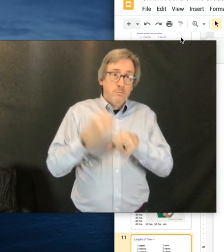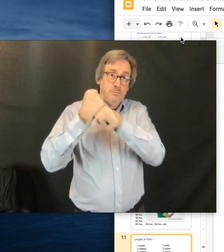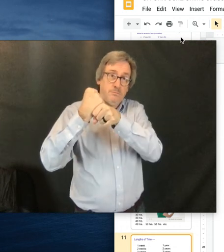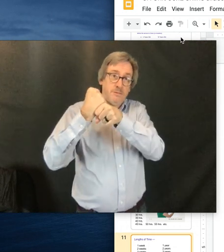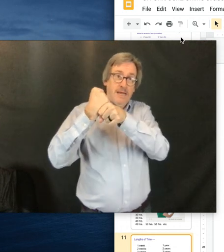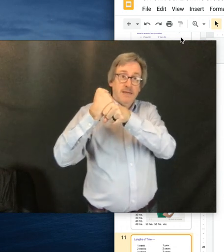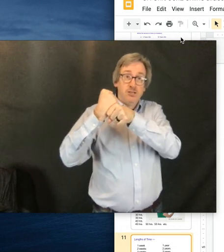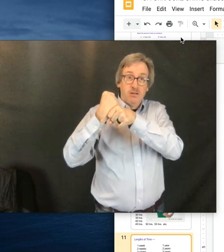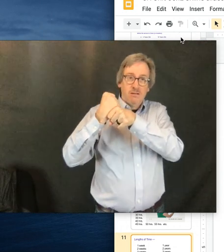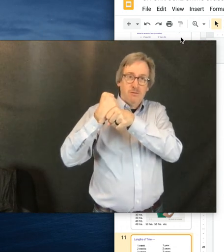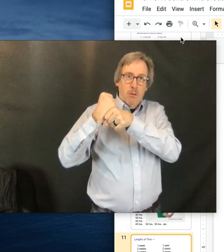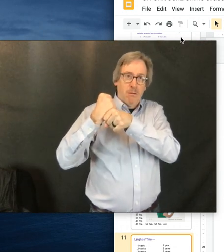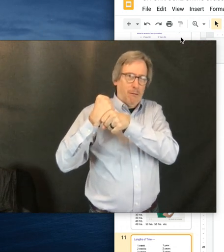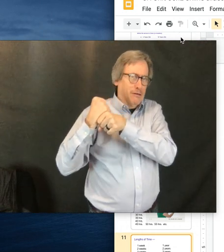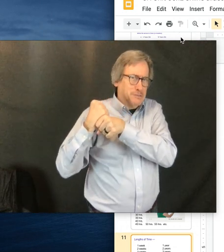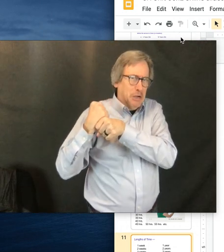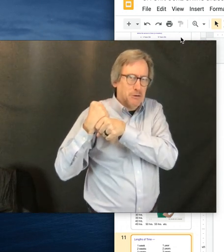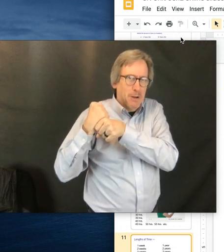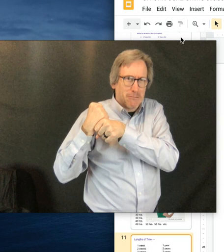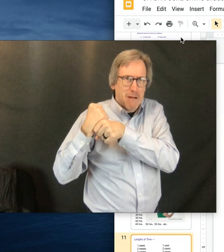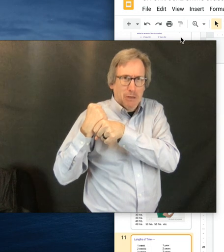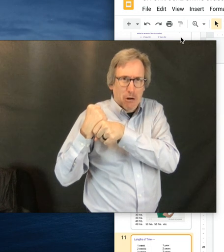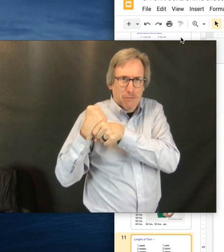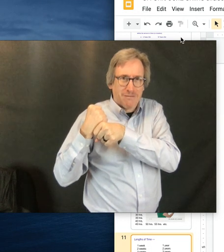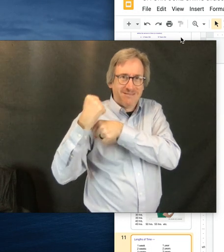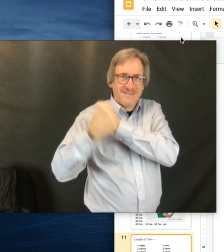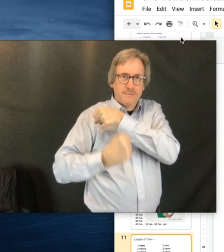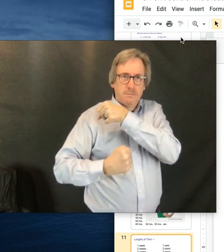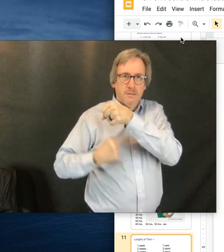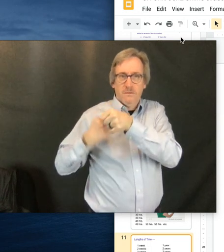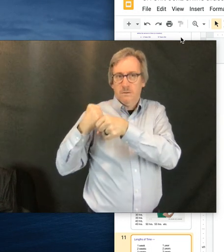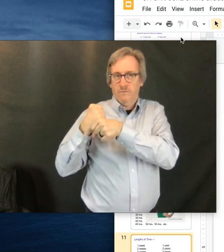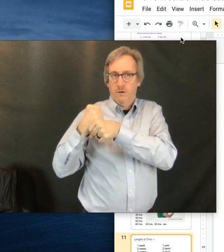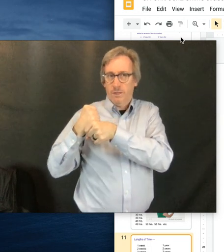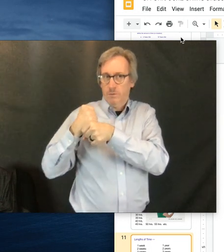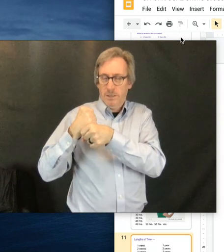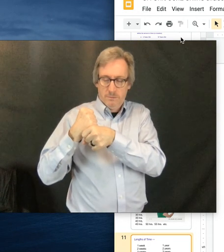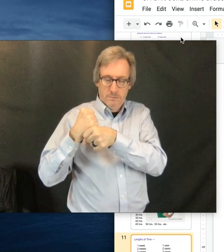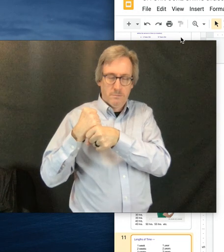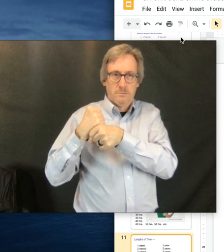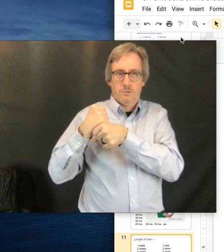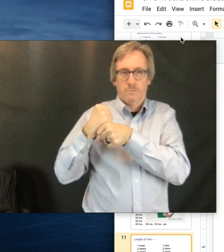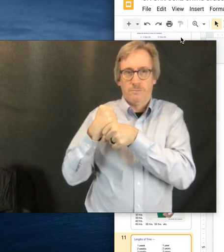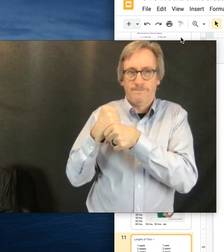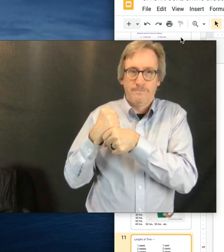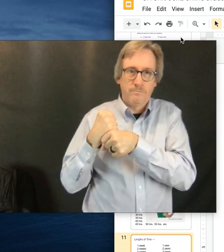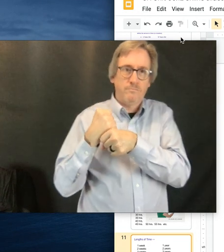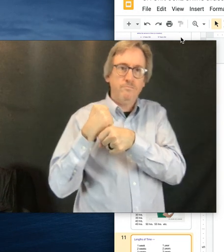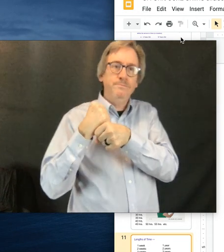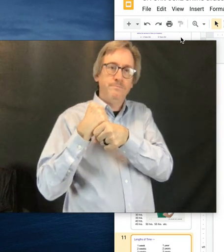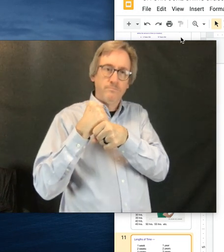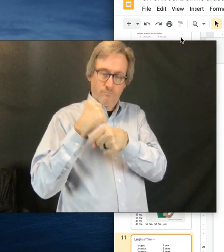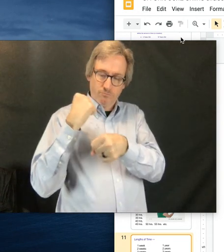Year is the sun going around the earth. For all you